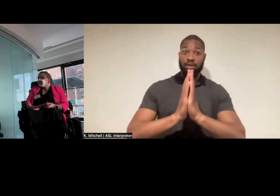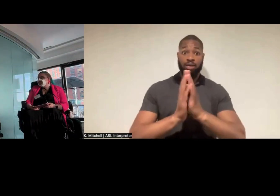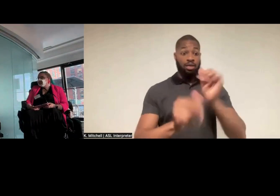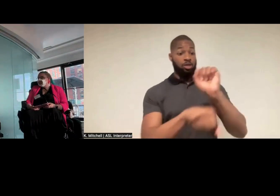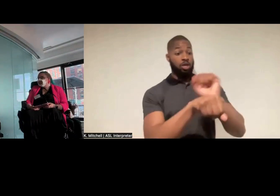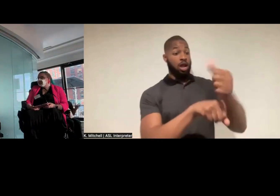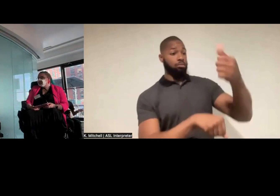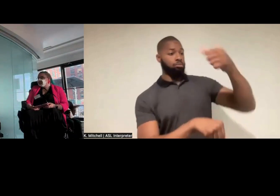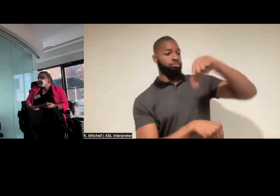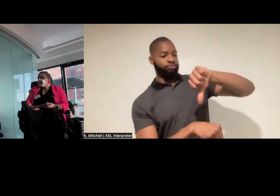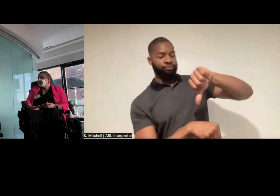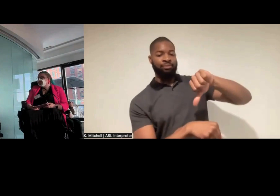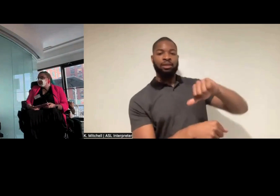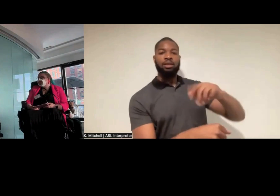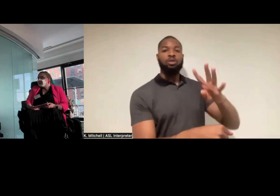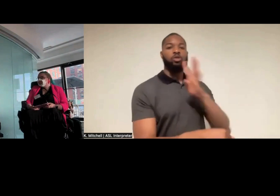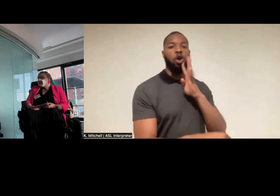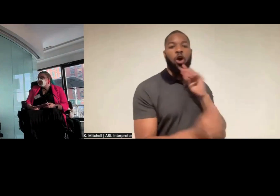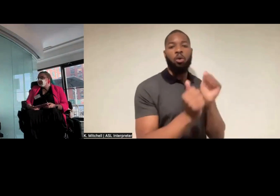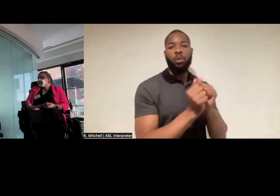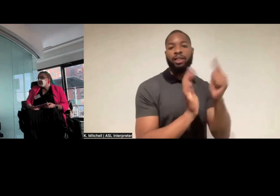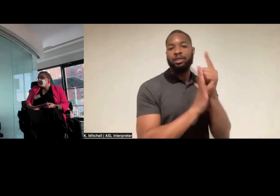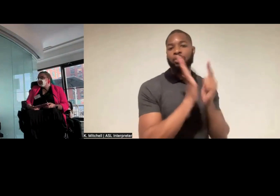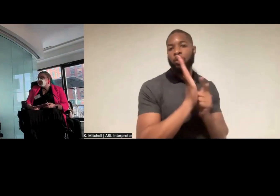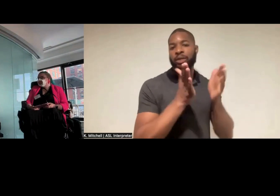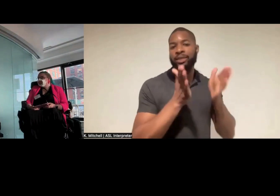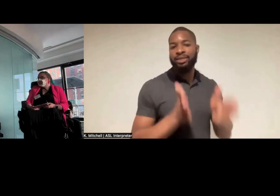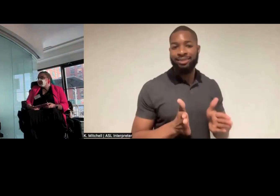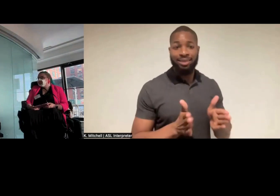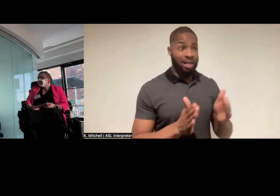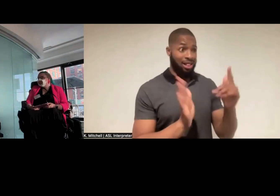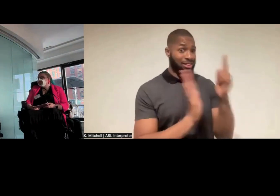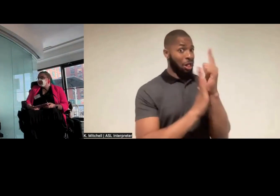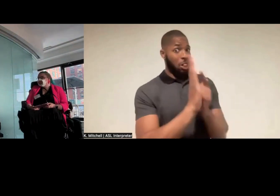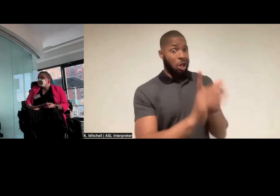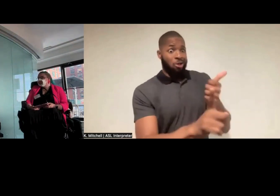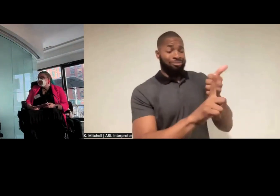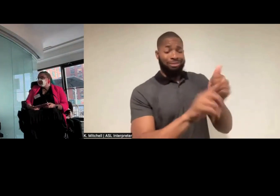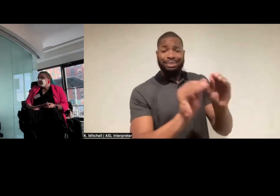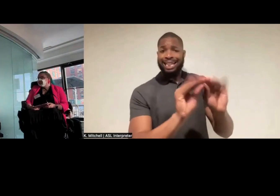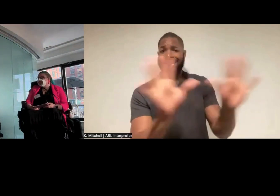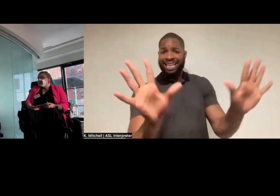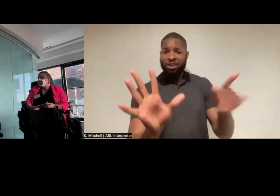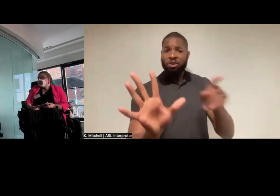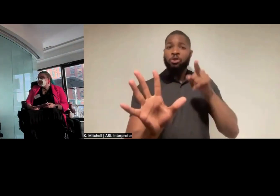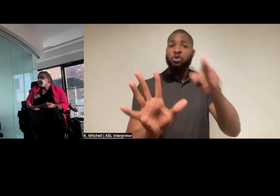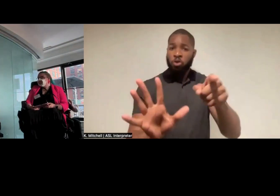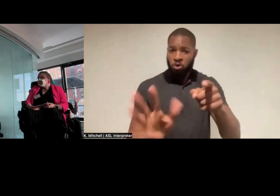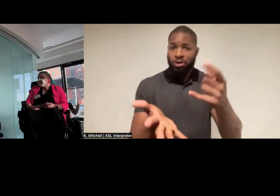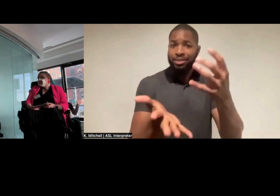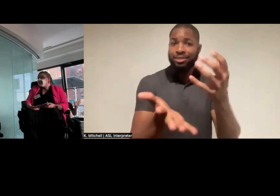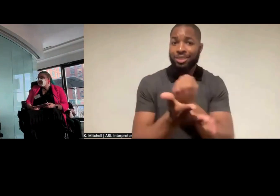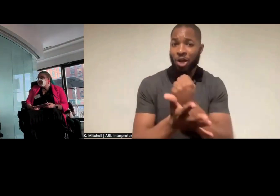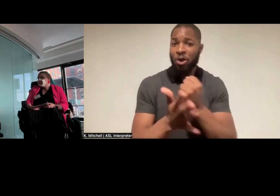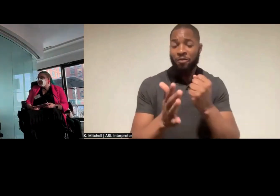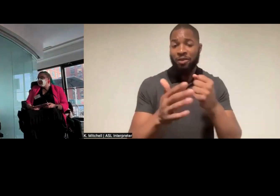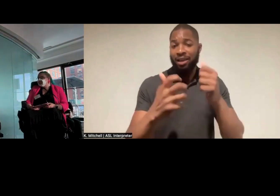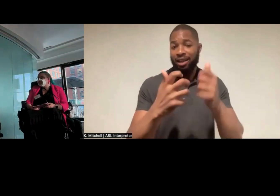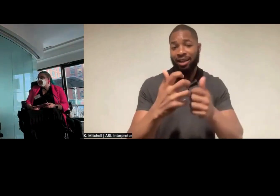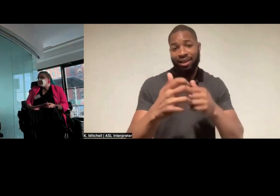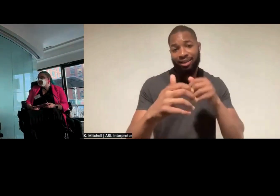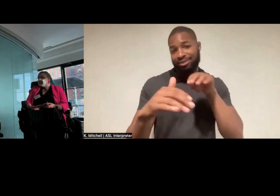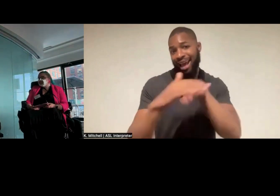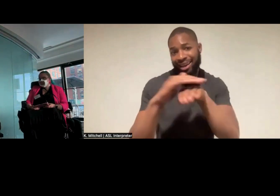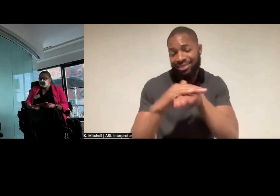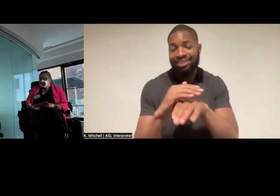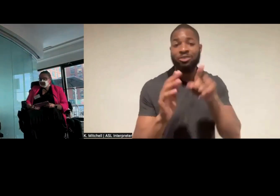Let them take it on, because the laws are very clear. You are entitled, you need accommodation, you should be getting them. You should absolutely be getting them.